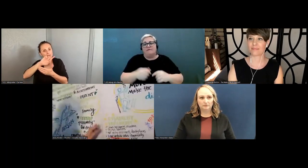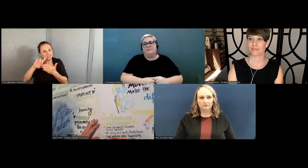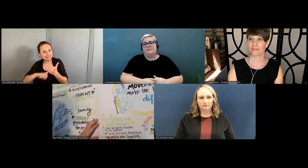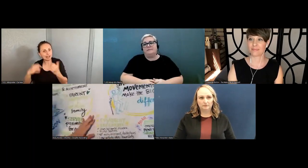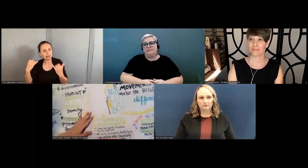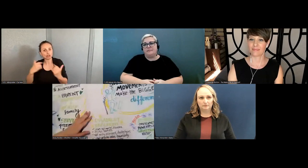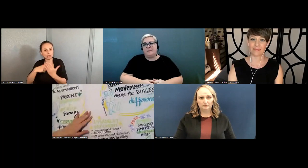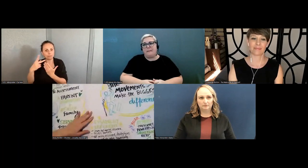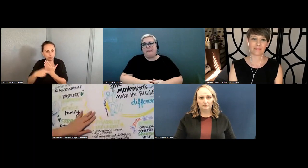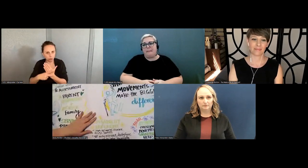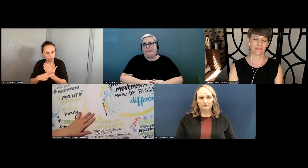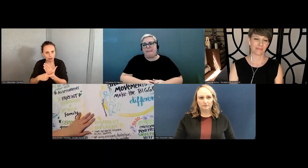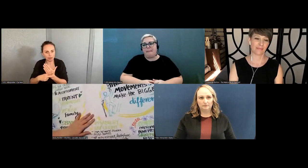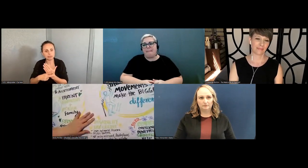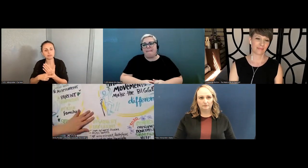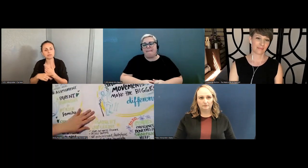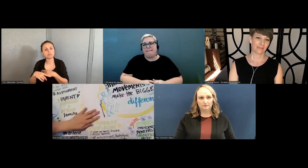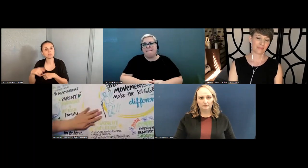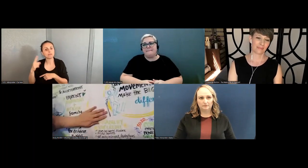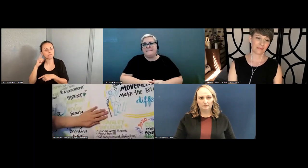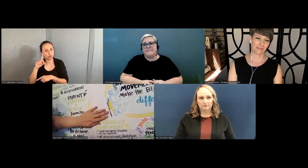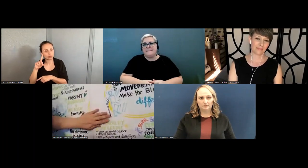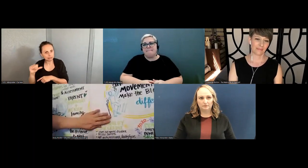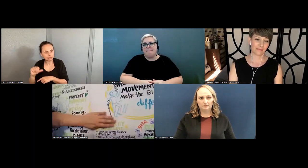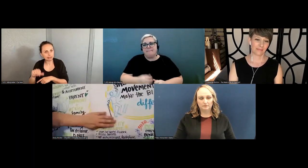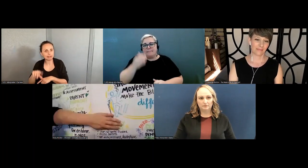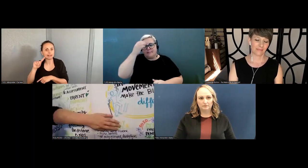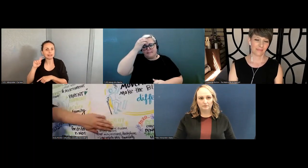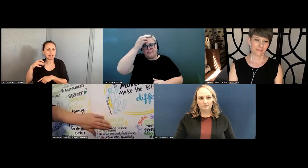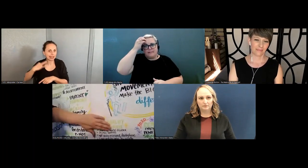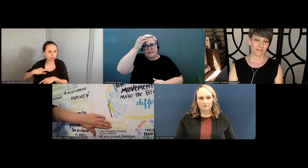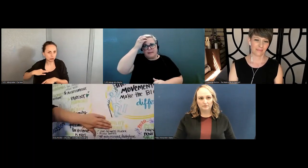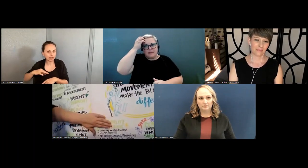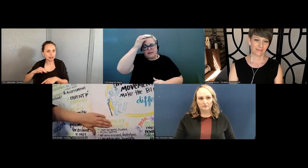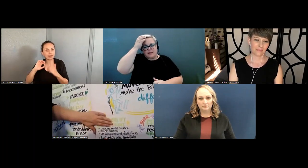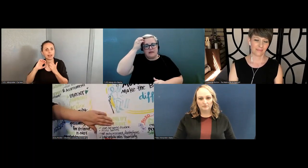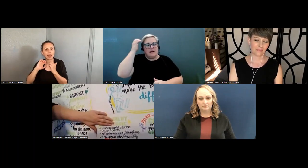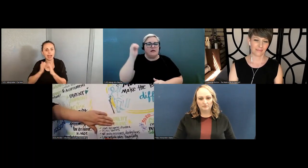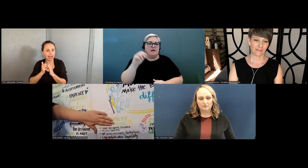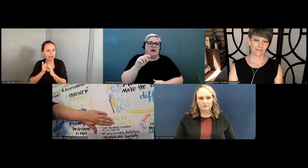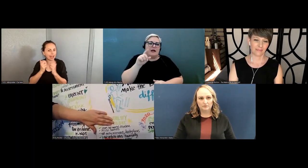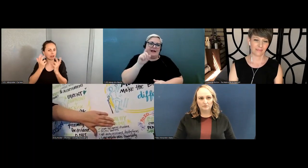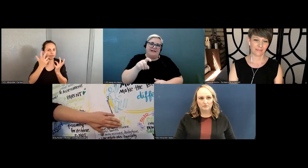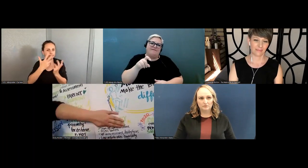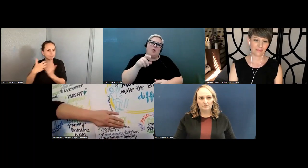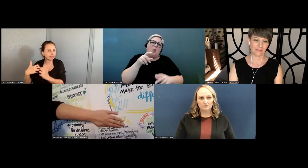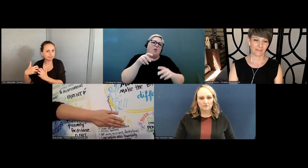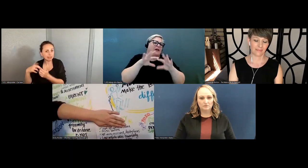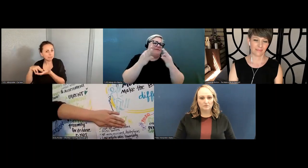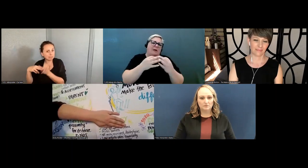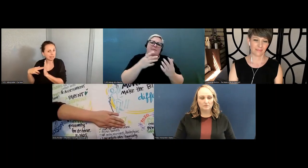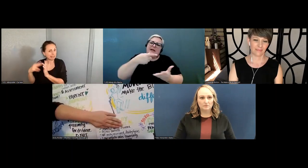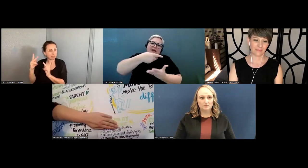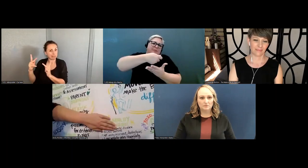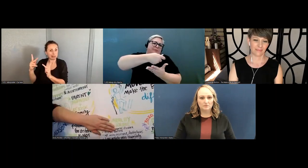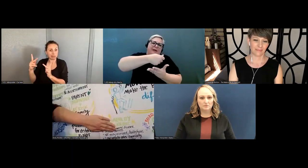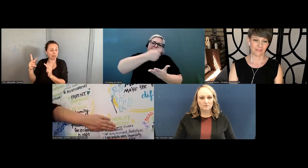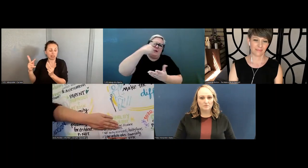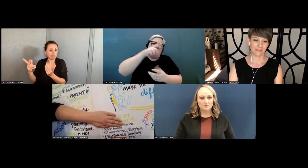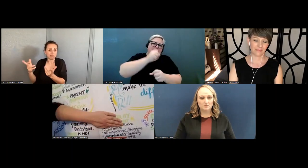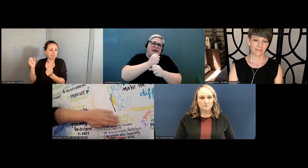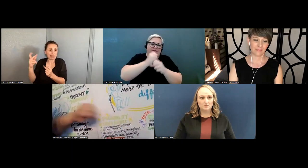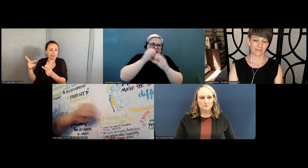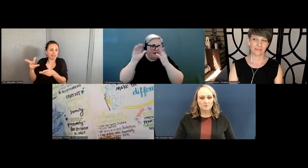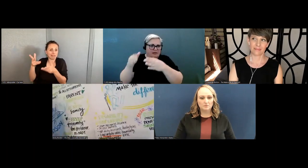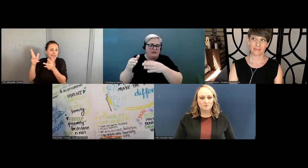current programs in terms of disability tax credit, the way it leaves out people who are falling through the cracks. There